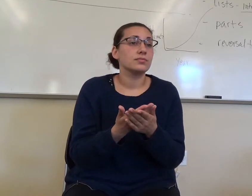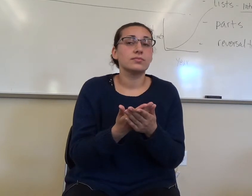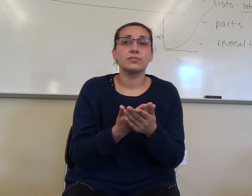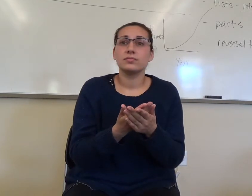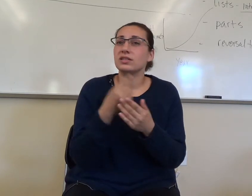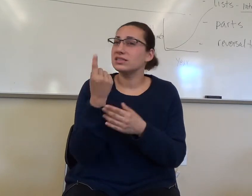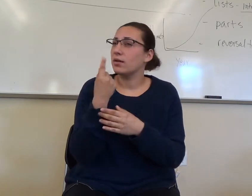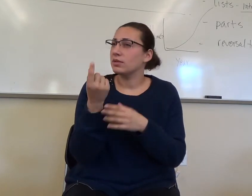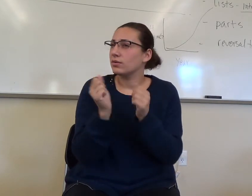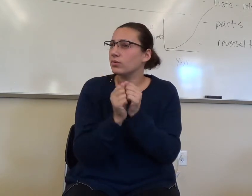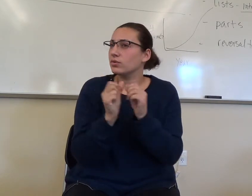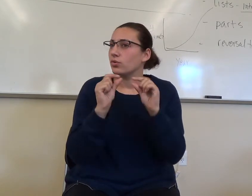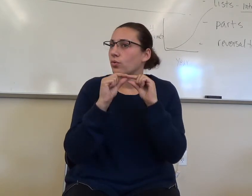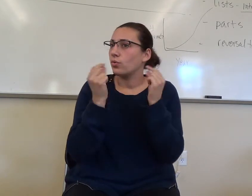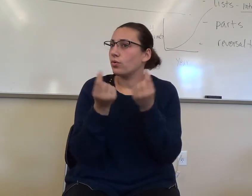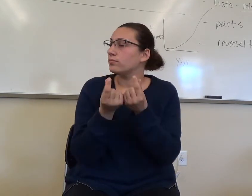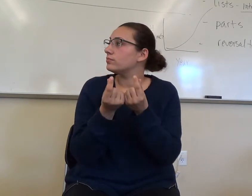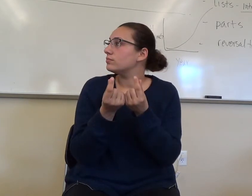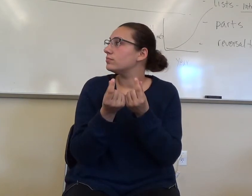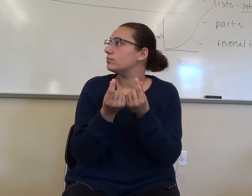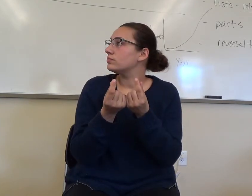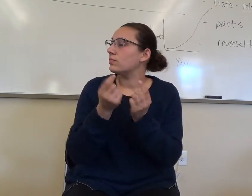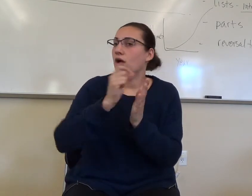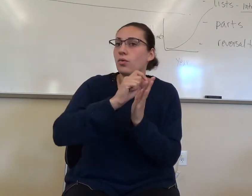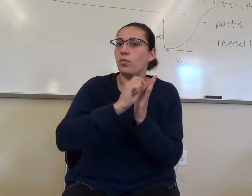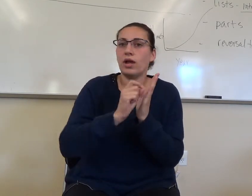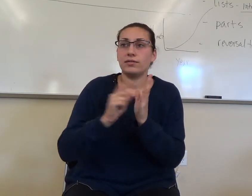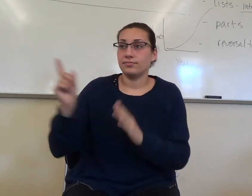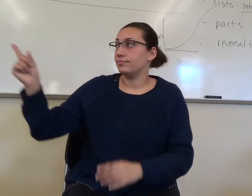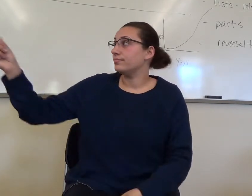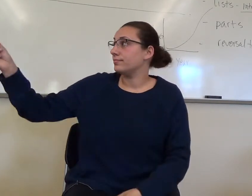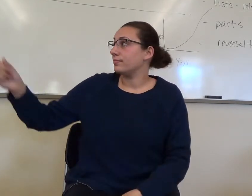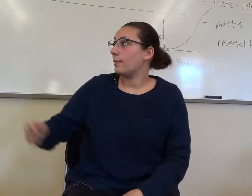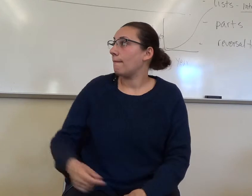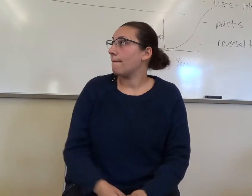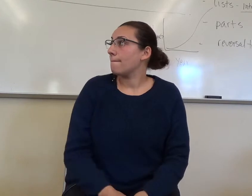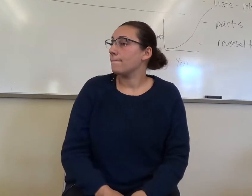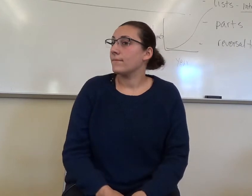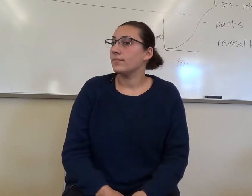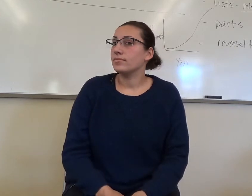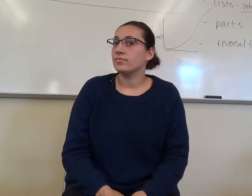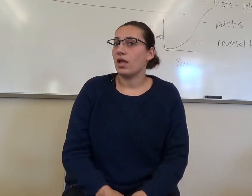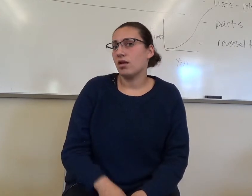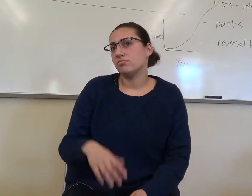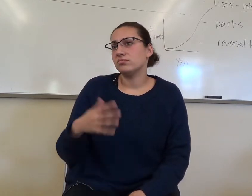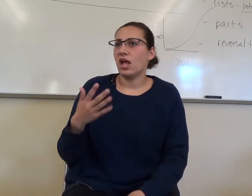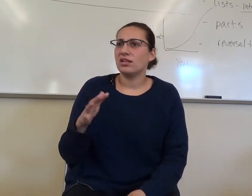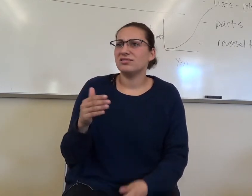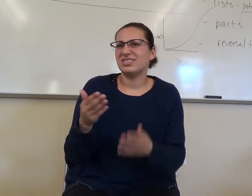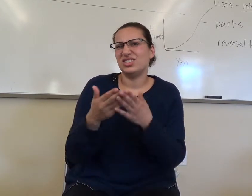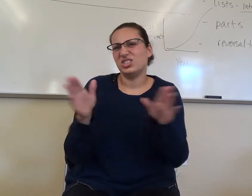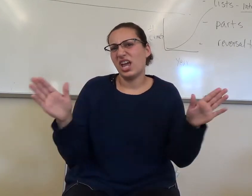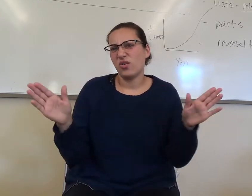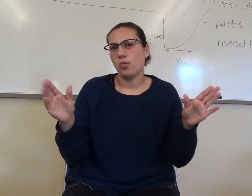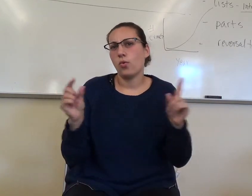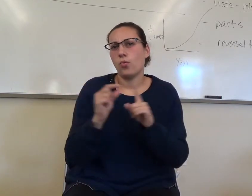to do, let's write that down here, okay? But that's a pretty general word,